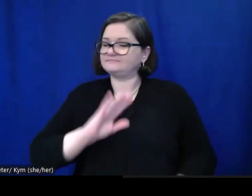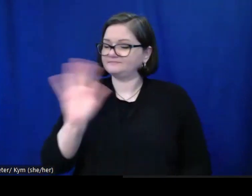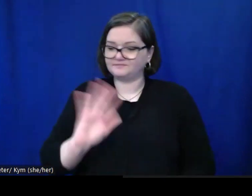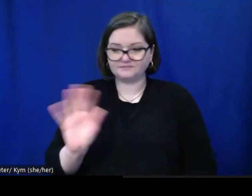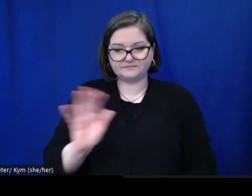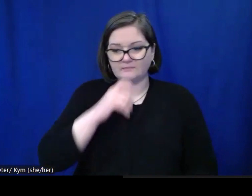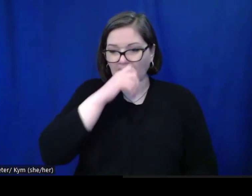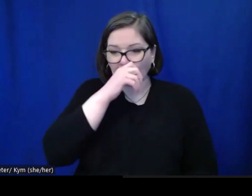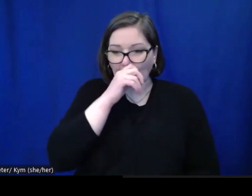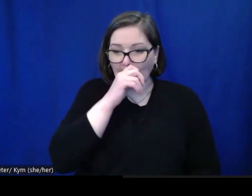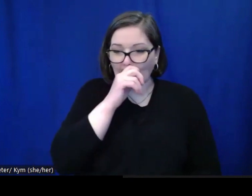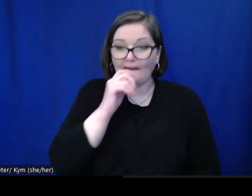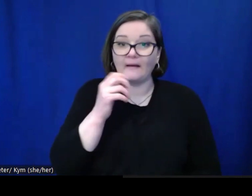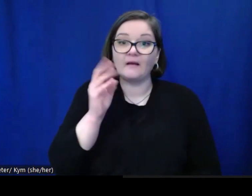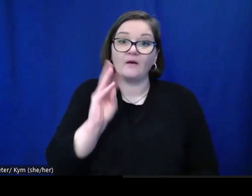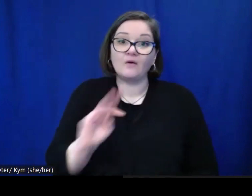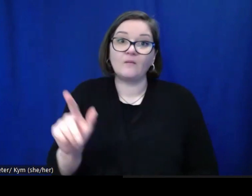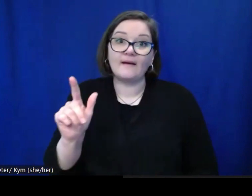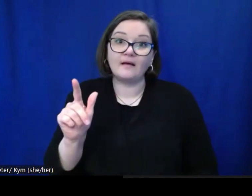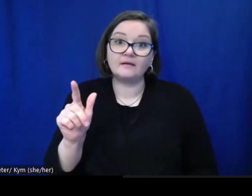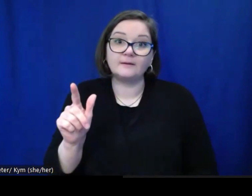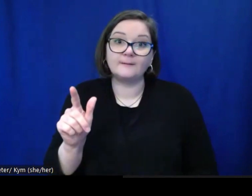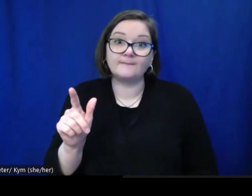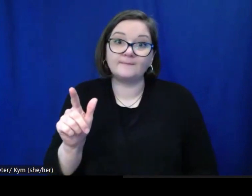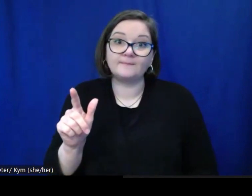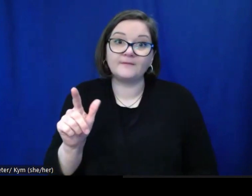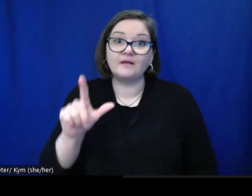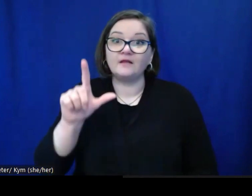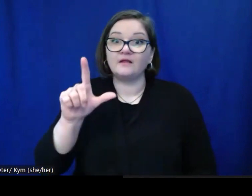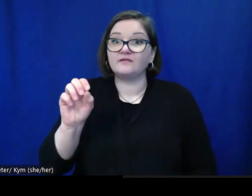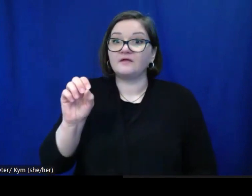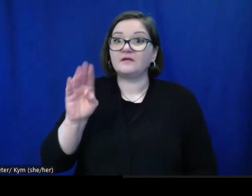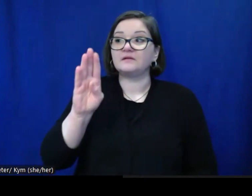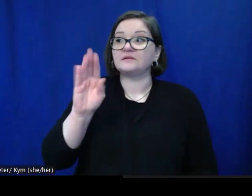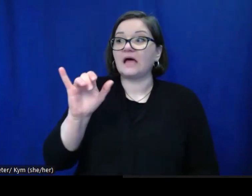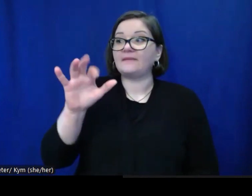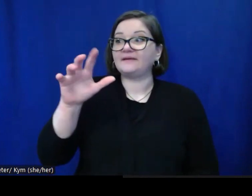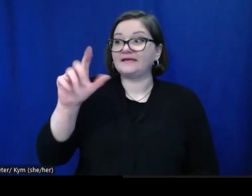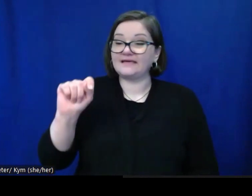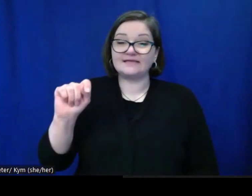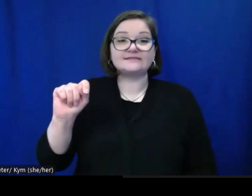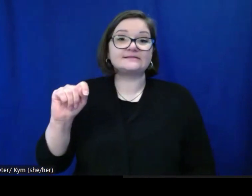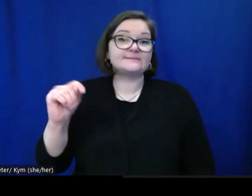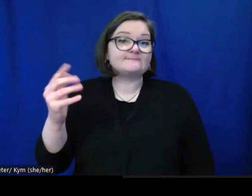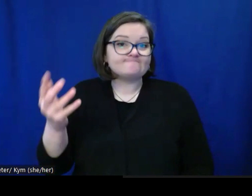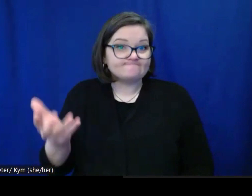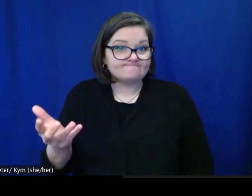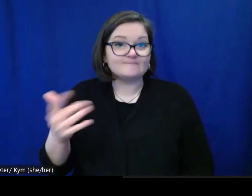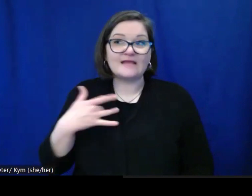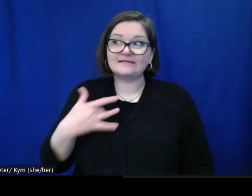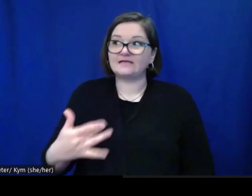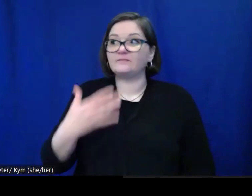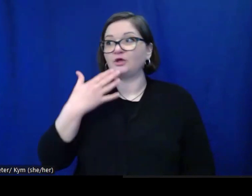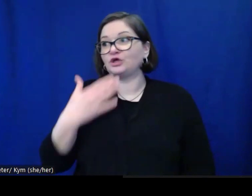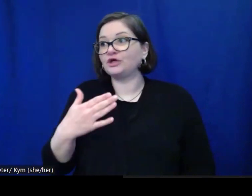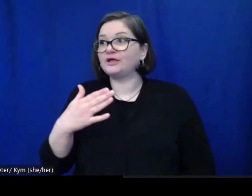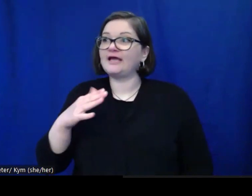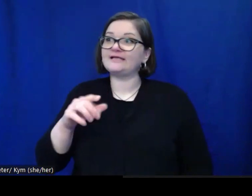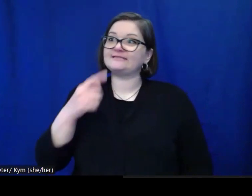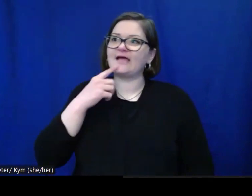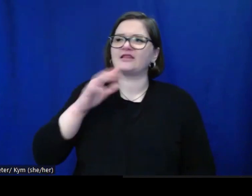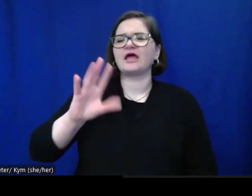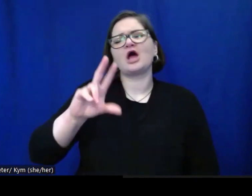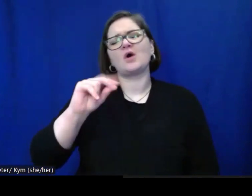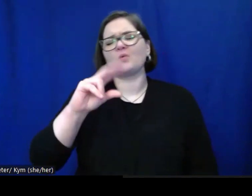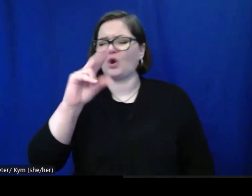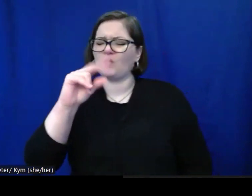Well, the lobbyists that go to Congress are lobbying very harshly that the facilities can't